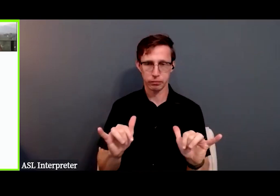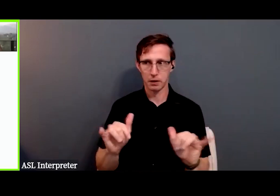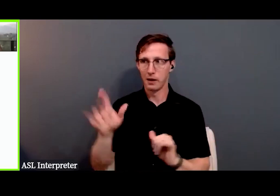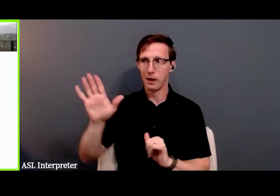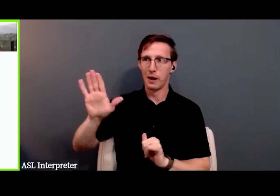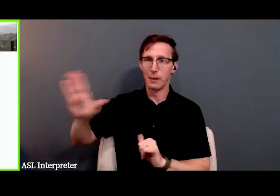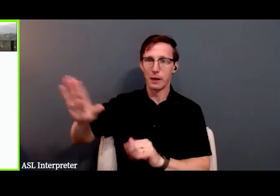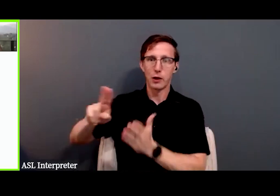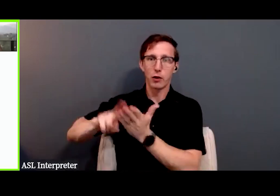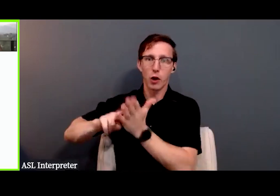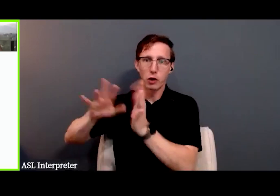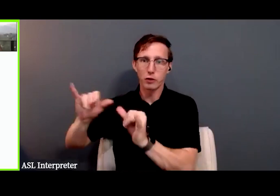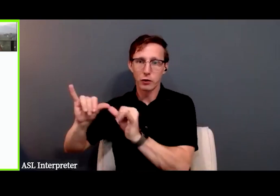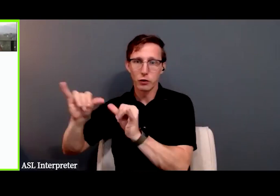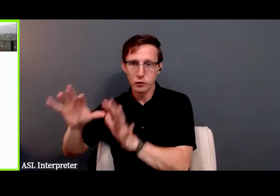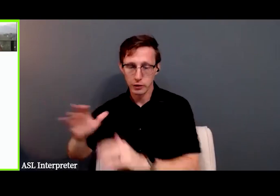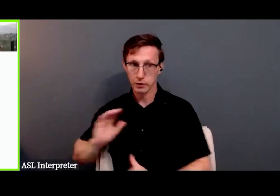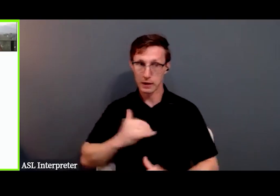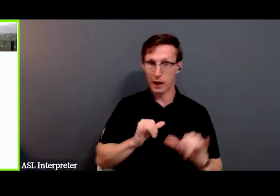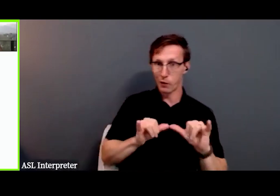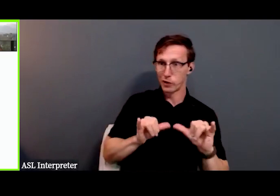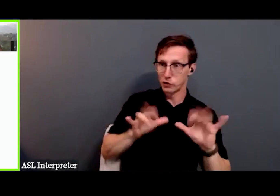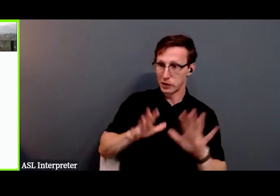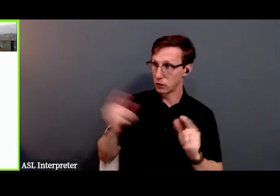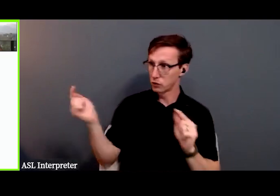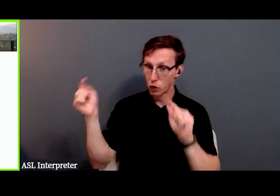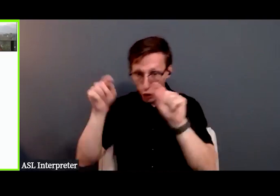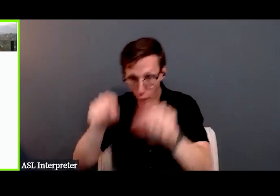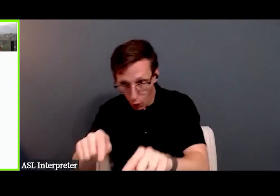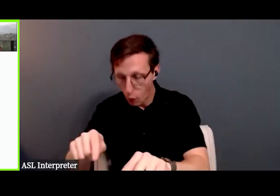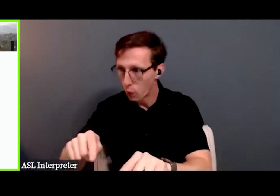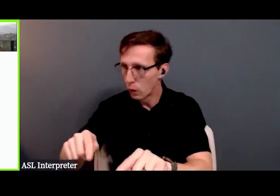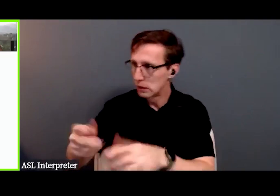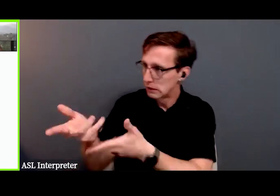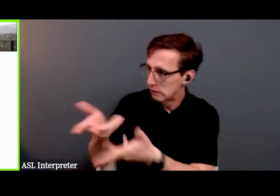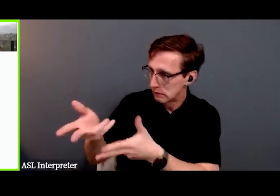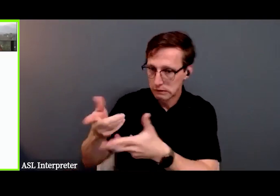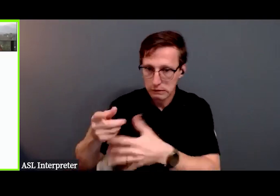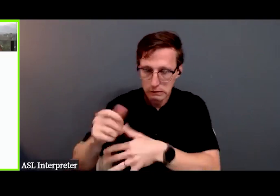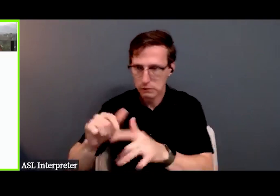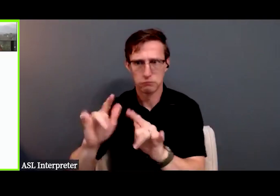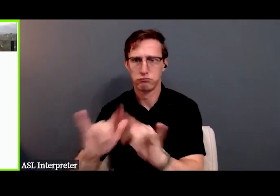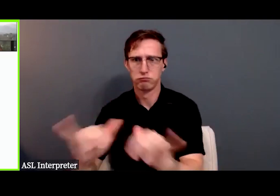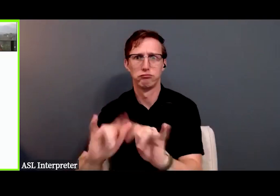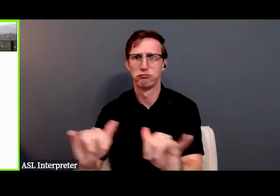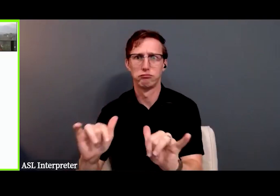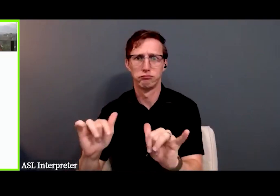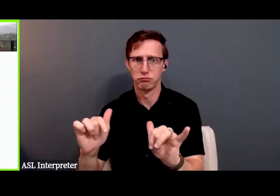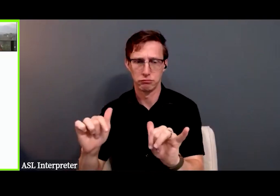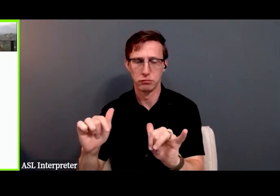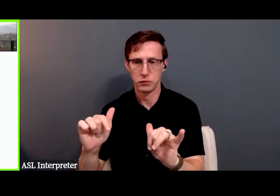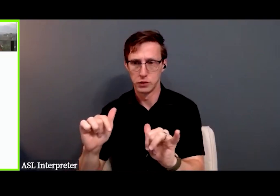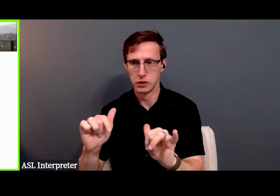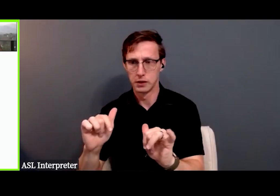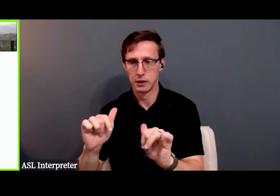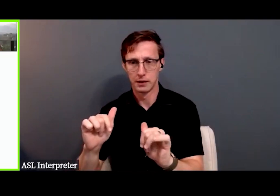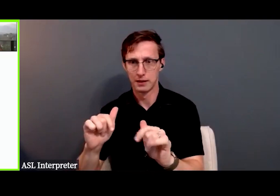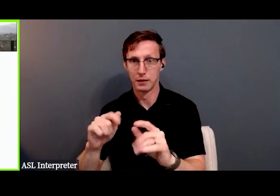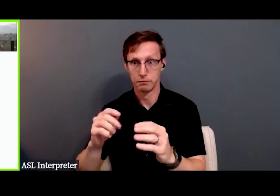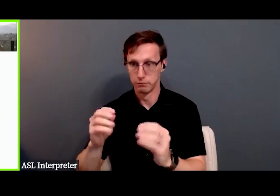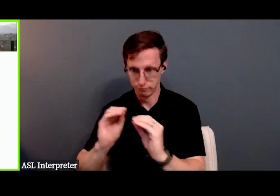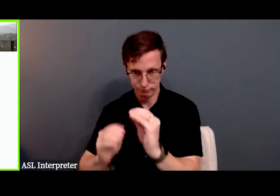are engineering and building concurrently to restore the distribution system. And